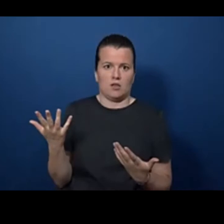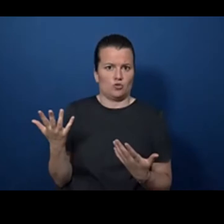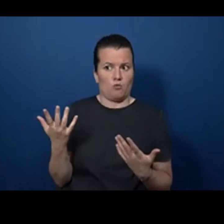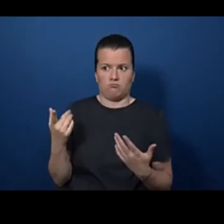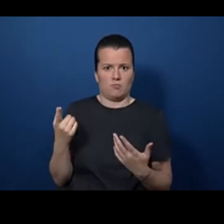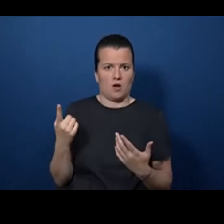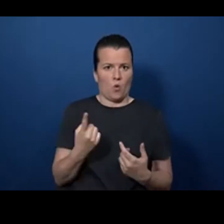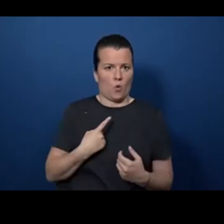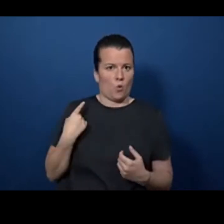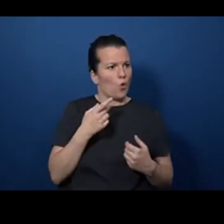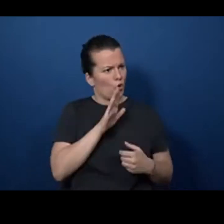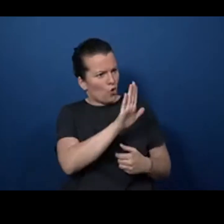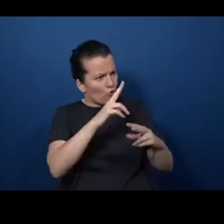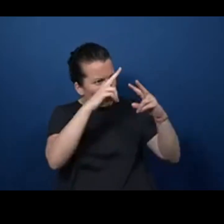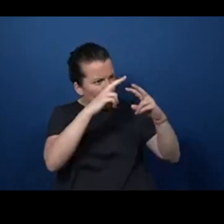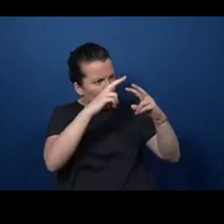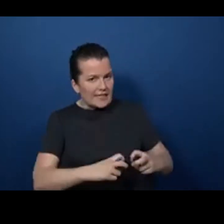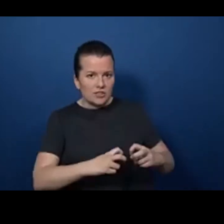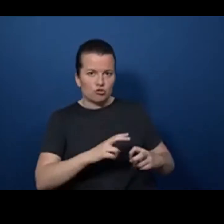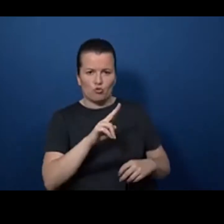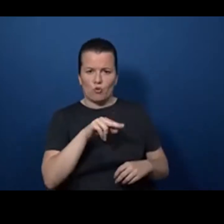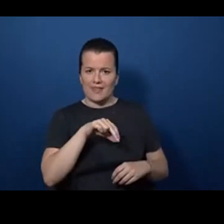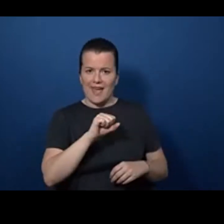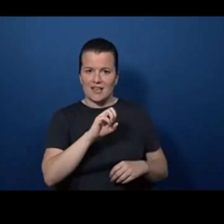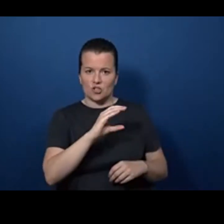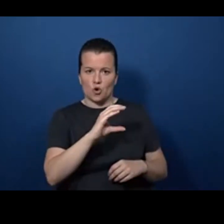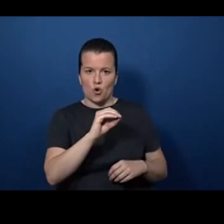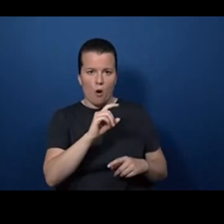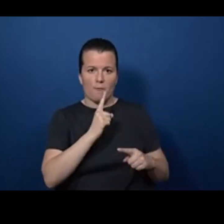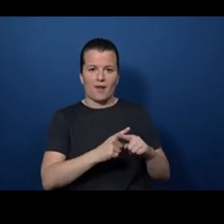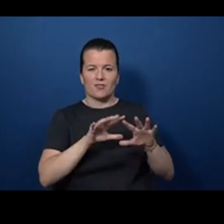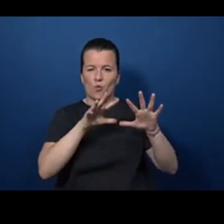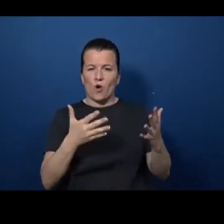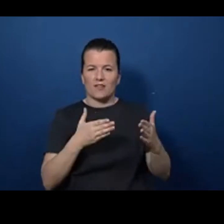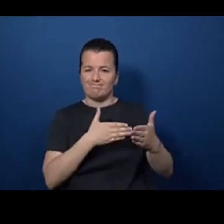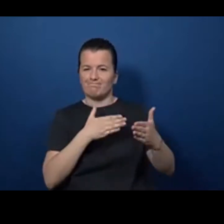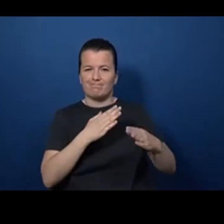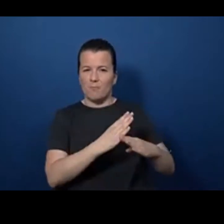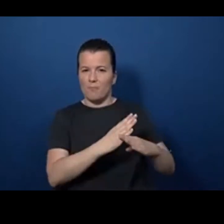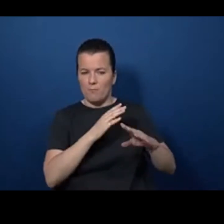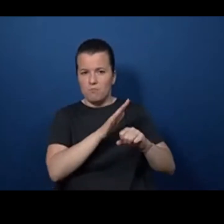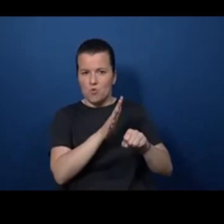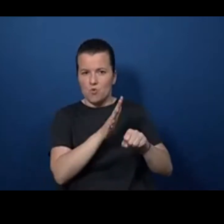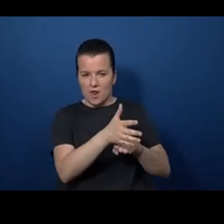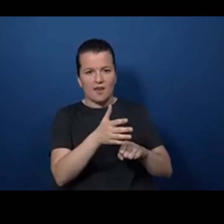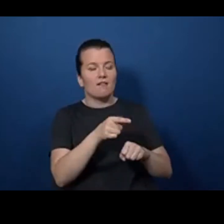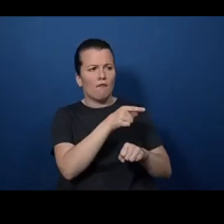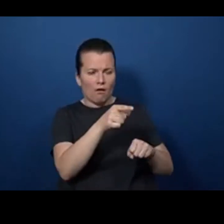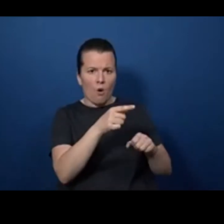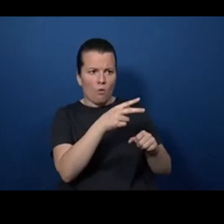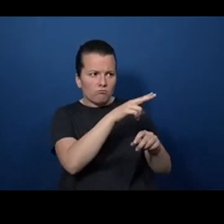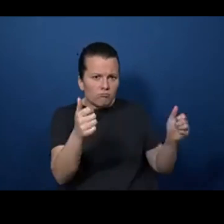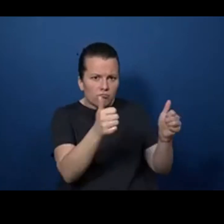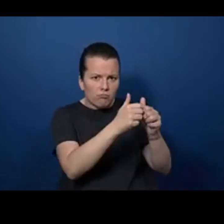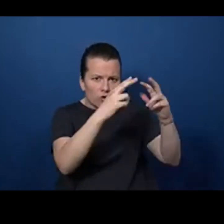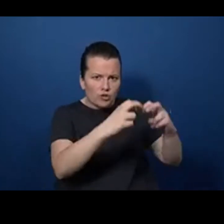seen with the space of literature, but also with eyewitness accounts. And it's also tremendously